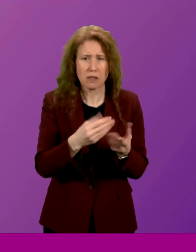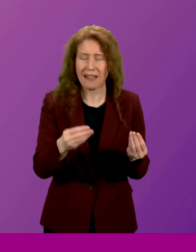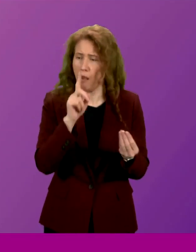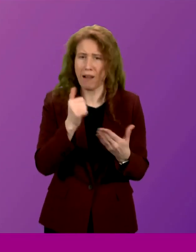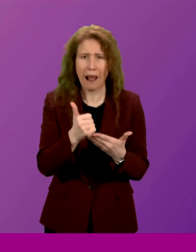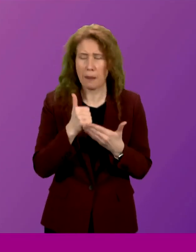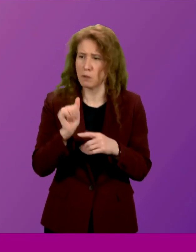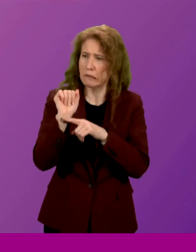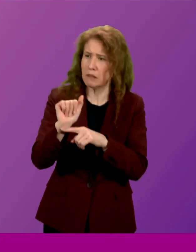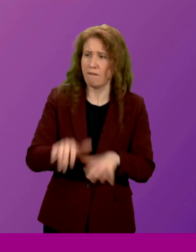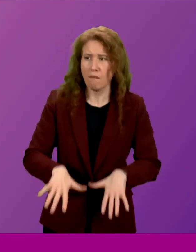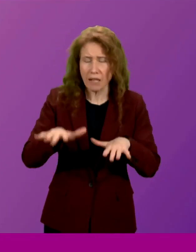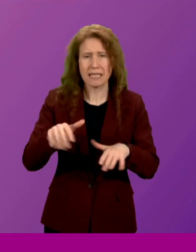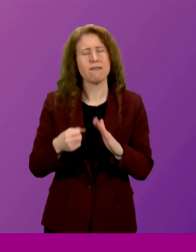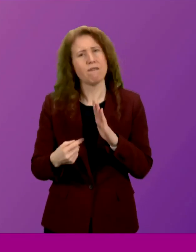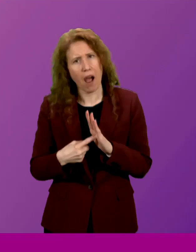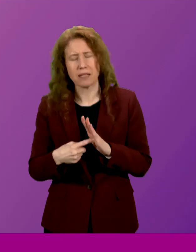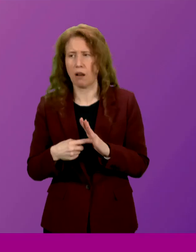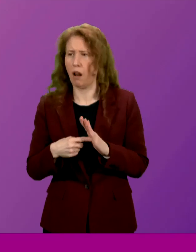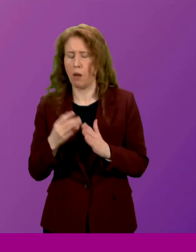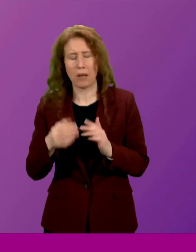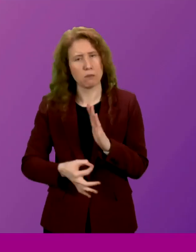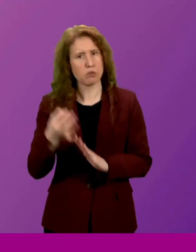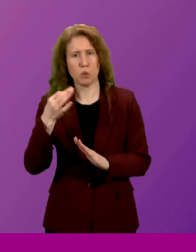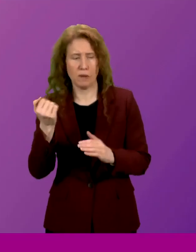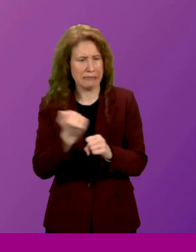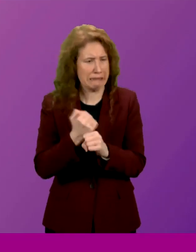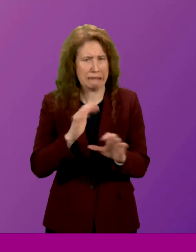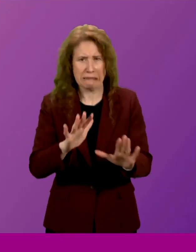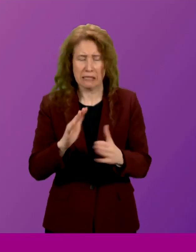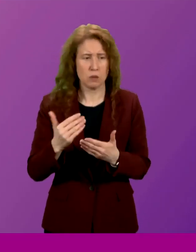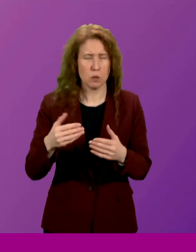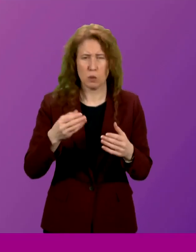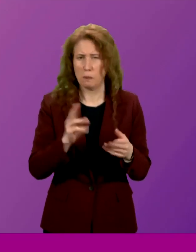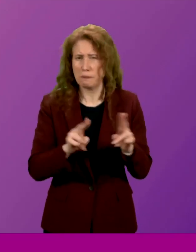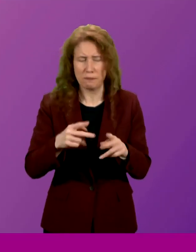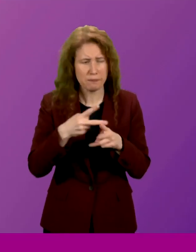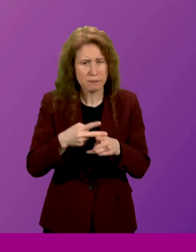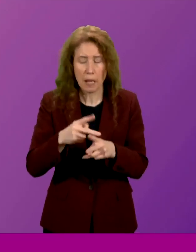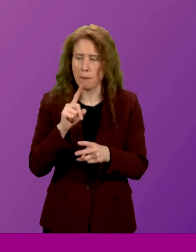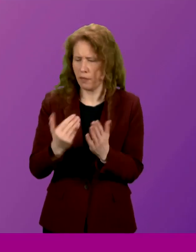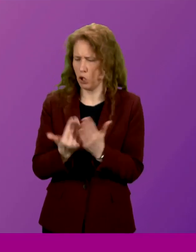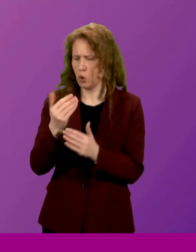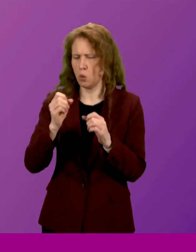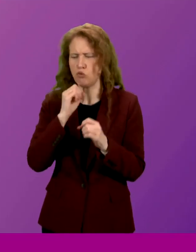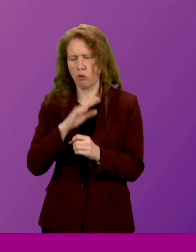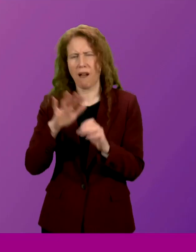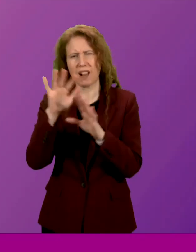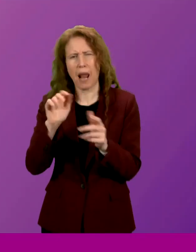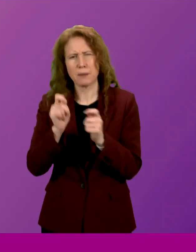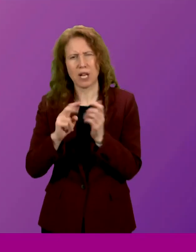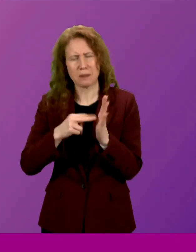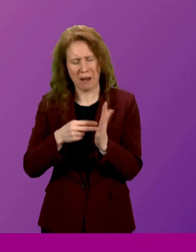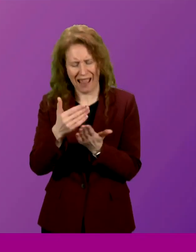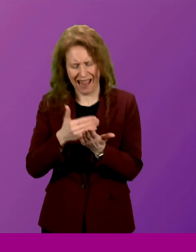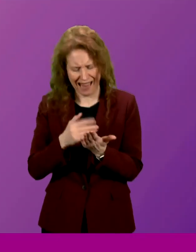flooding. It's vital that we urgently step up restoration efforts, and yet in the new draft climate change plan, this government